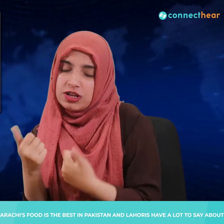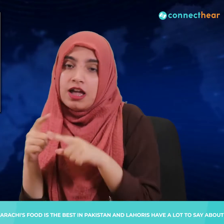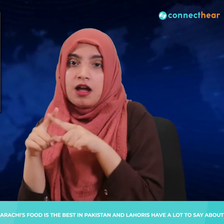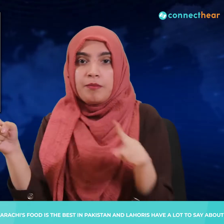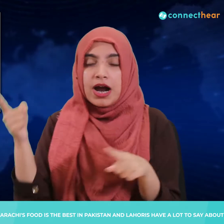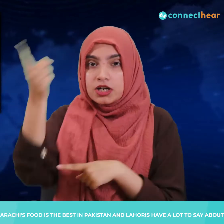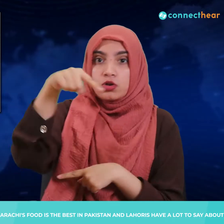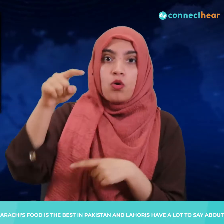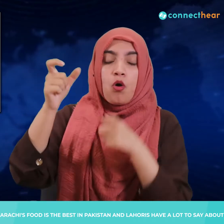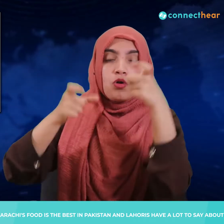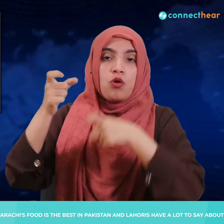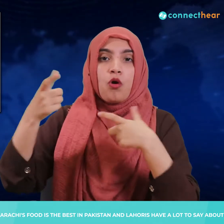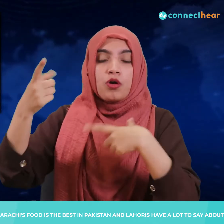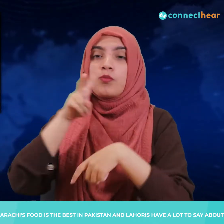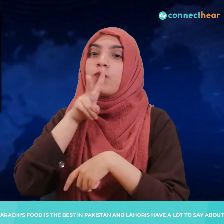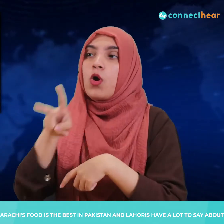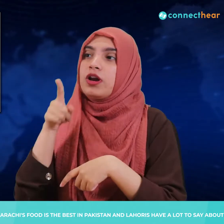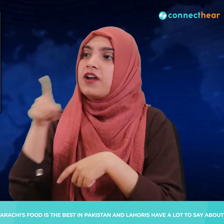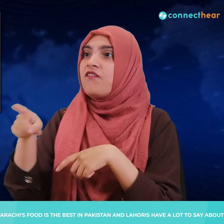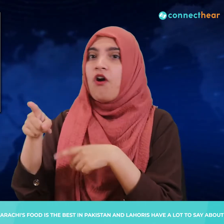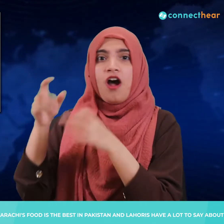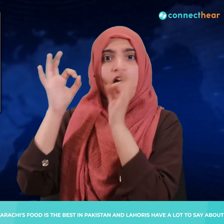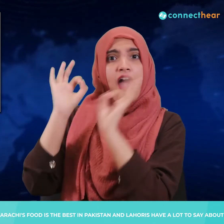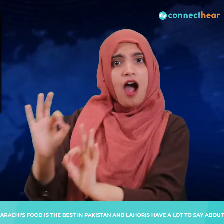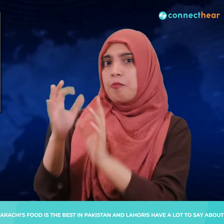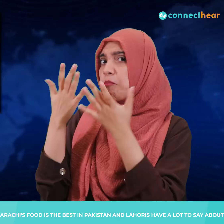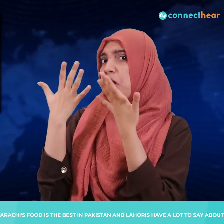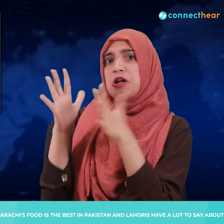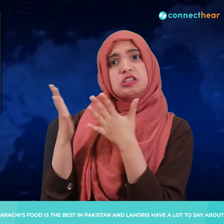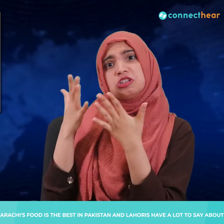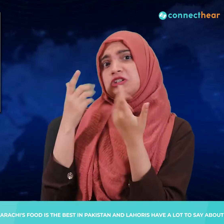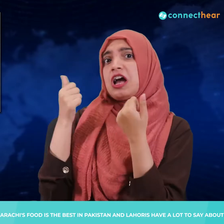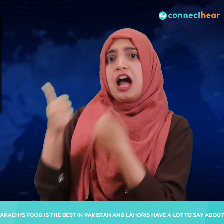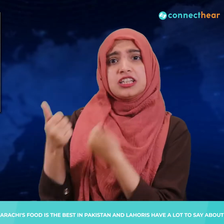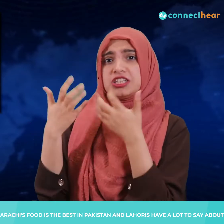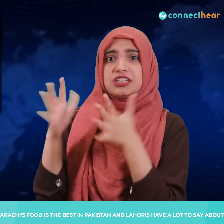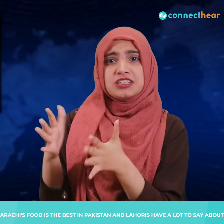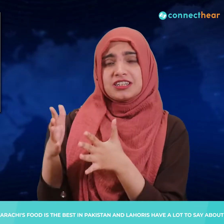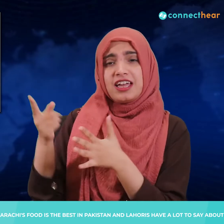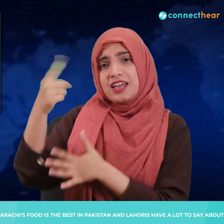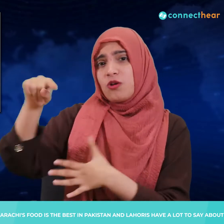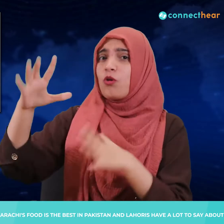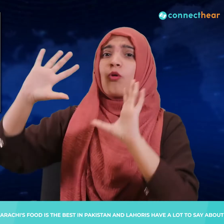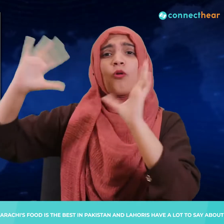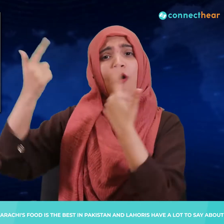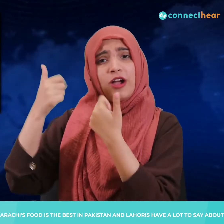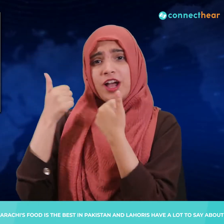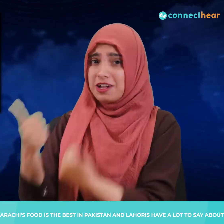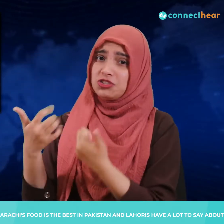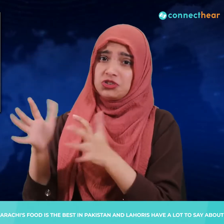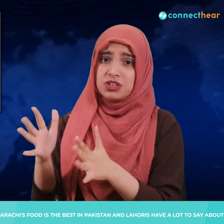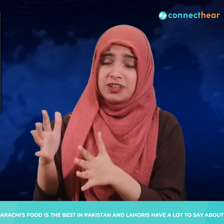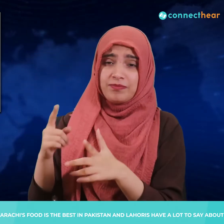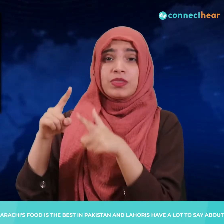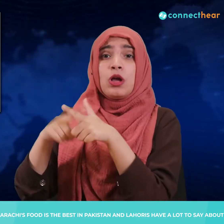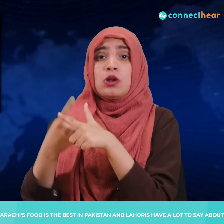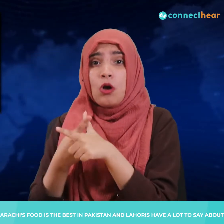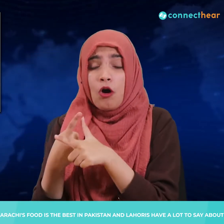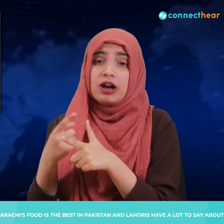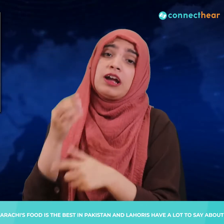He acknowledged that the idea was hard to digest, but Khabar stood his ground. Difficult to accept that Lahori food